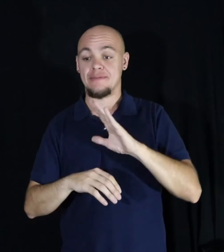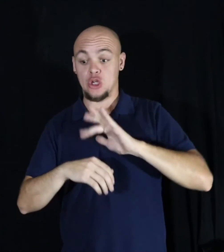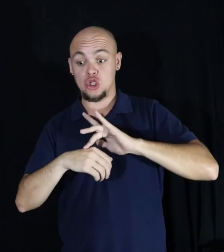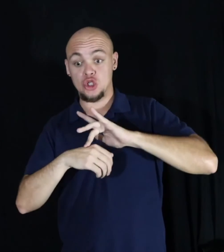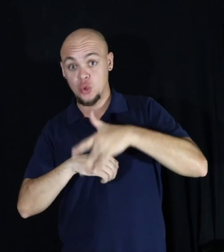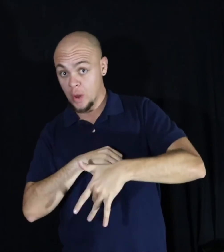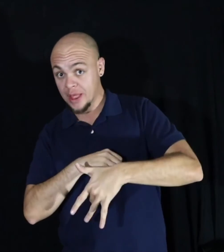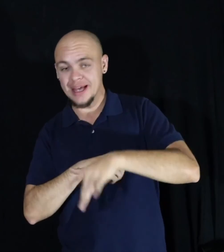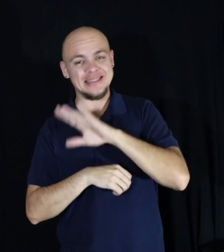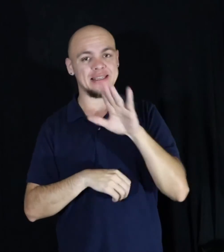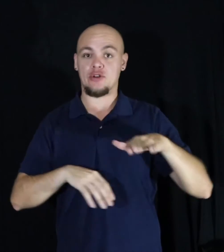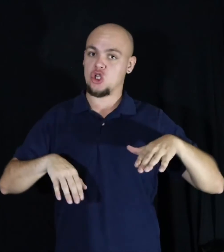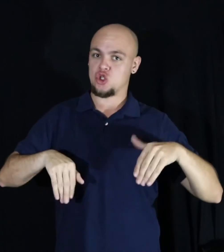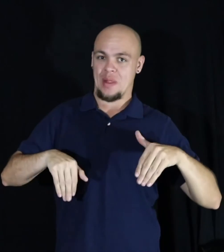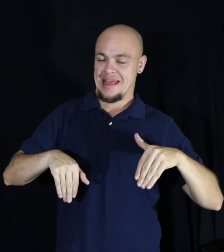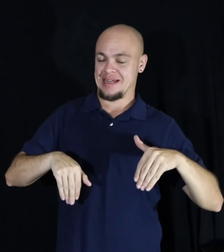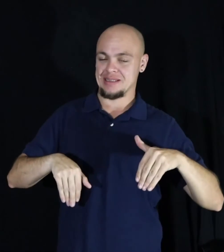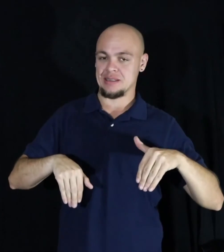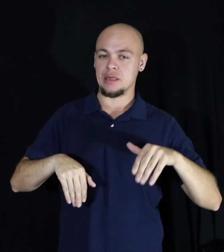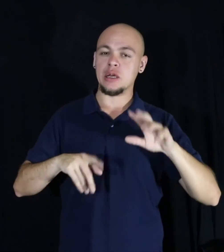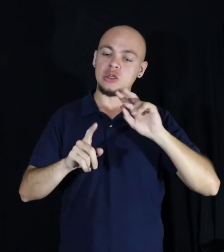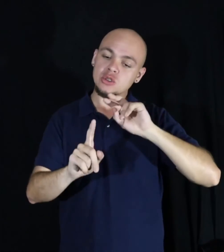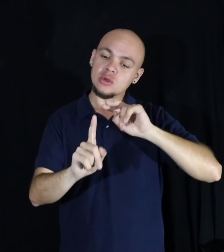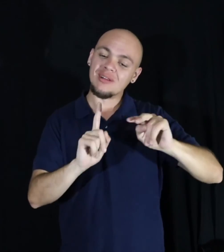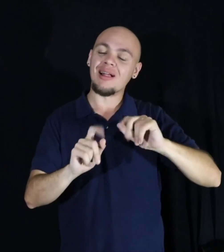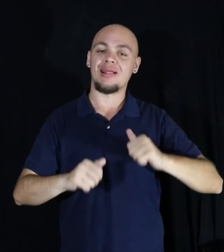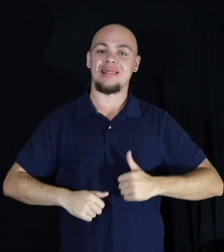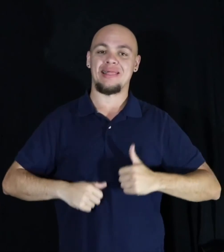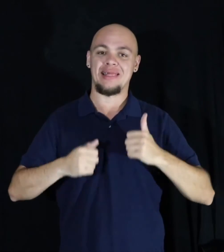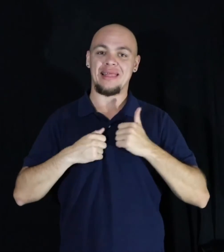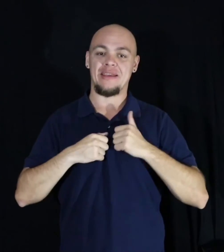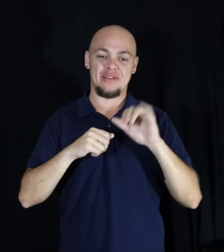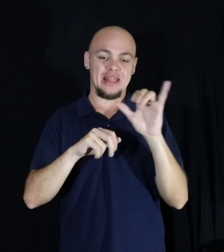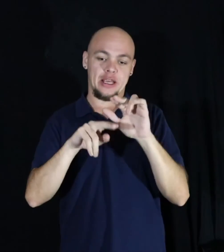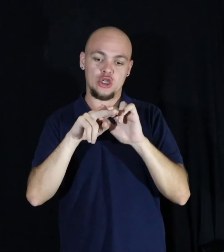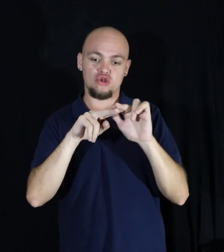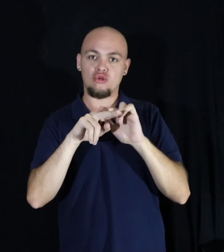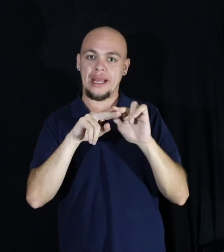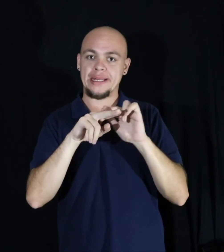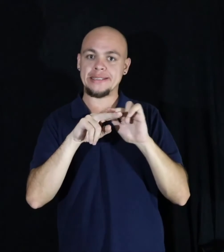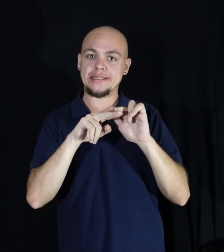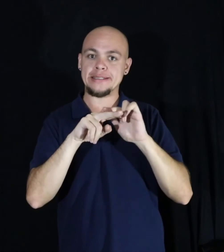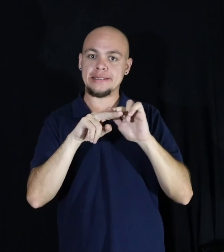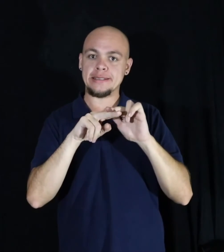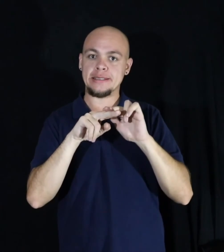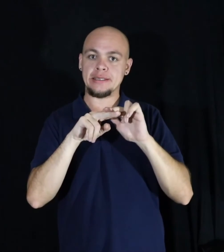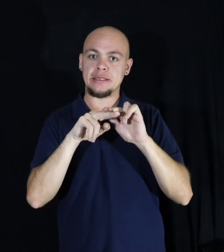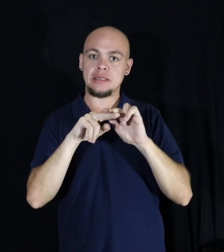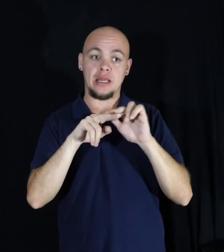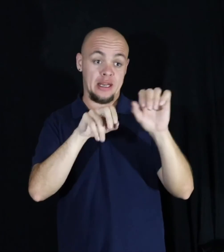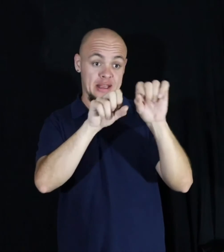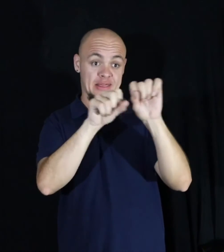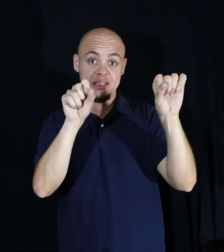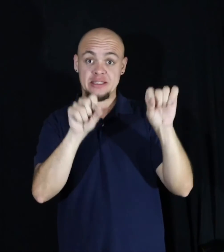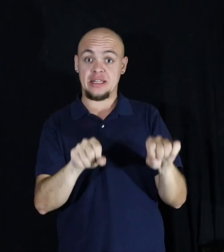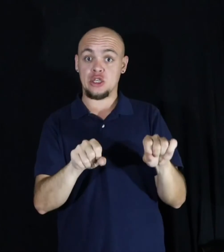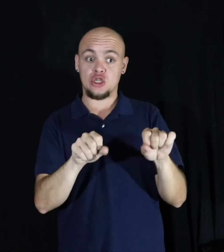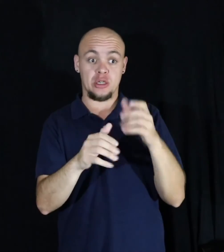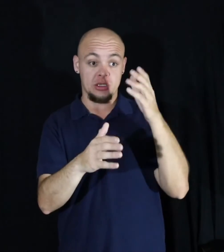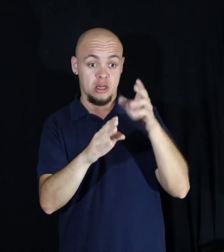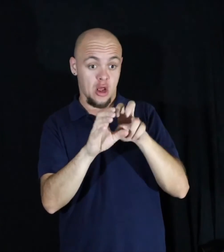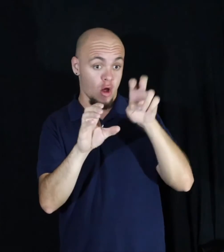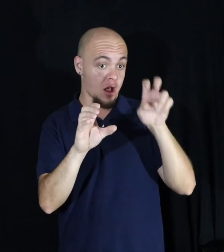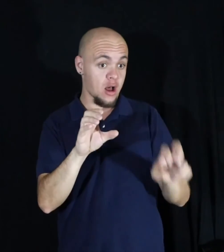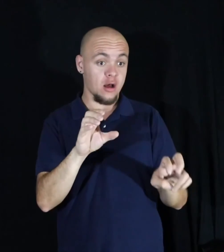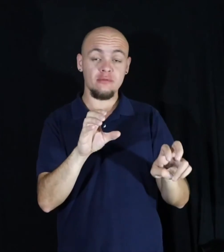well. And that's what I'm trying to say. Look at it, look at life as a train, and you have to get down at the station that you want to, not where